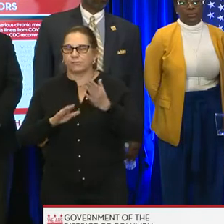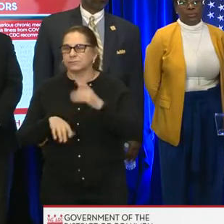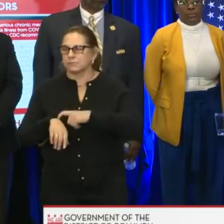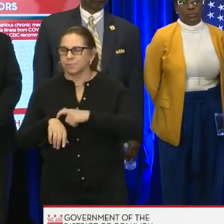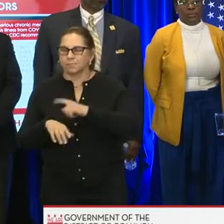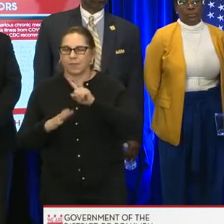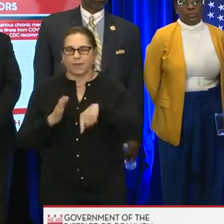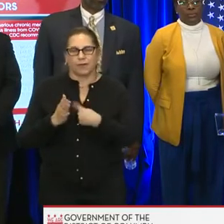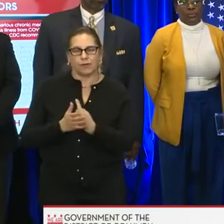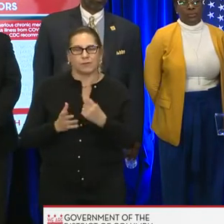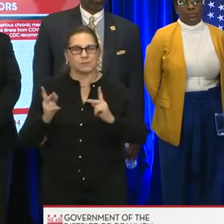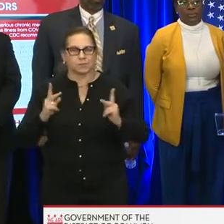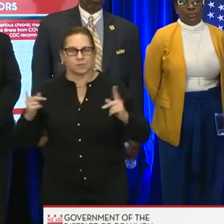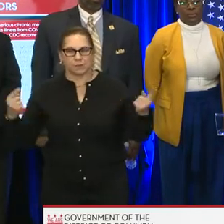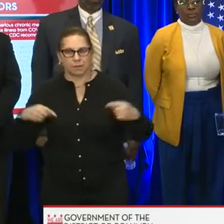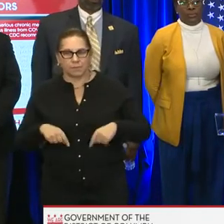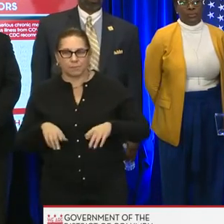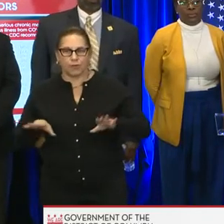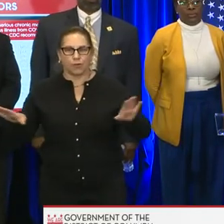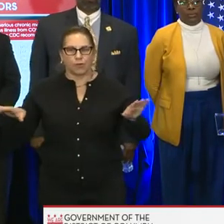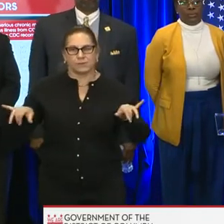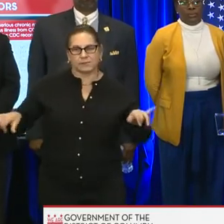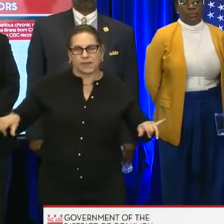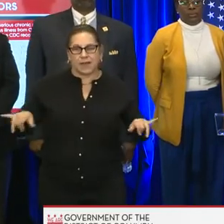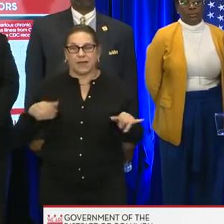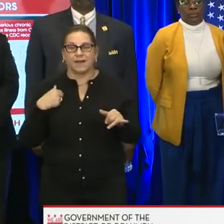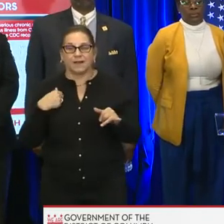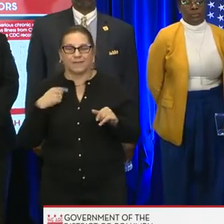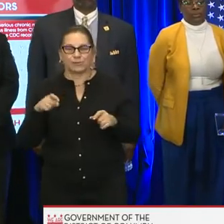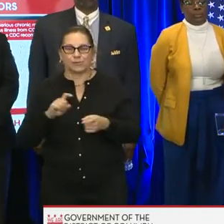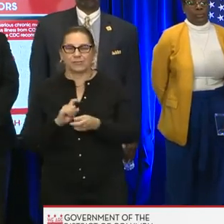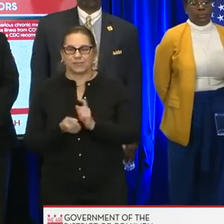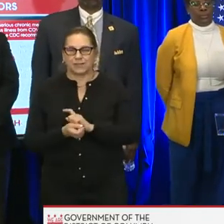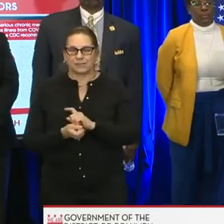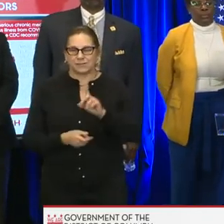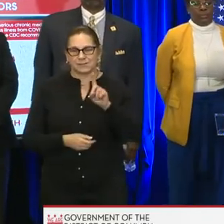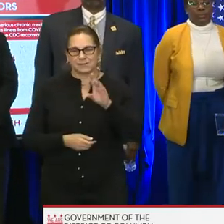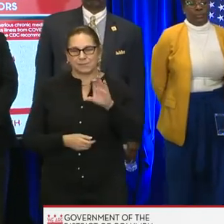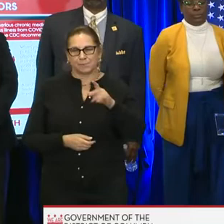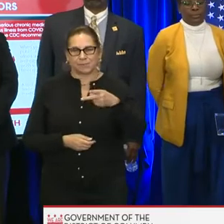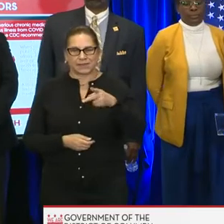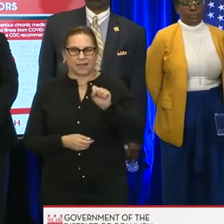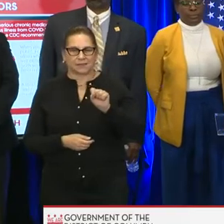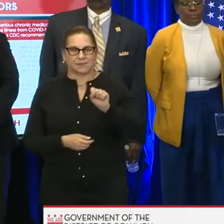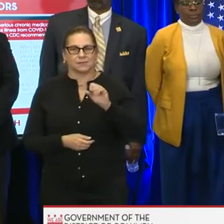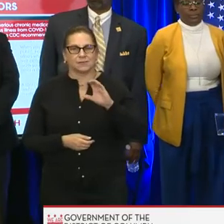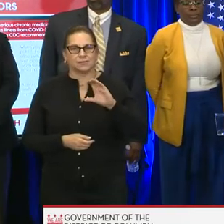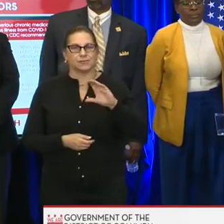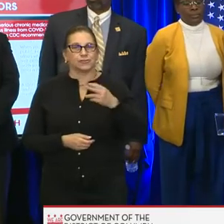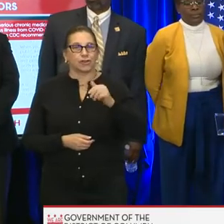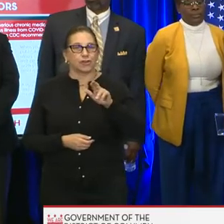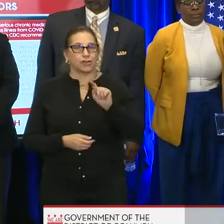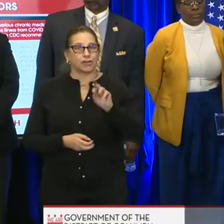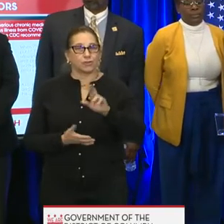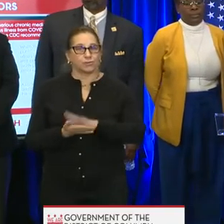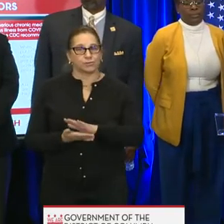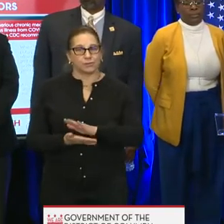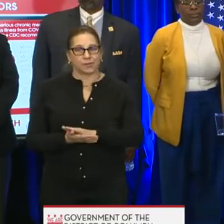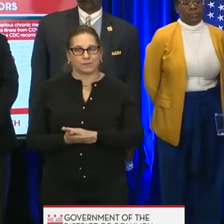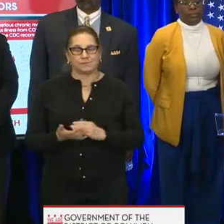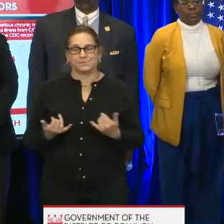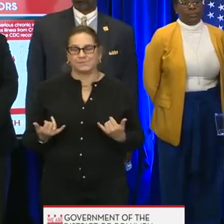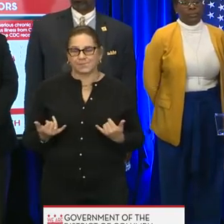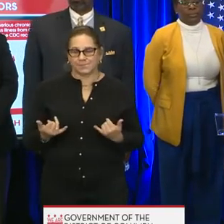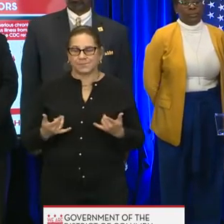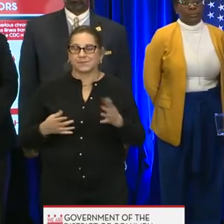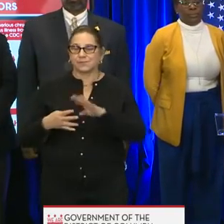morning changes to our DCPS and public charter school schedule, and that schedule change will